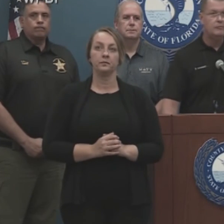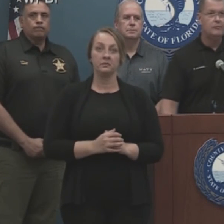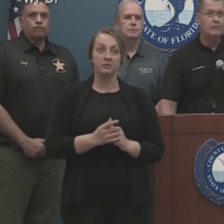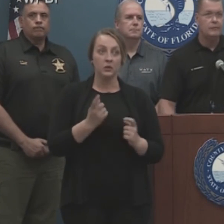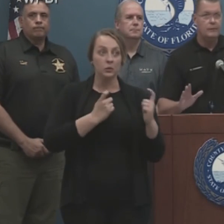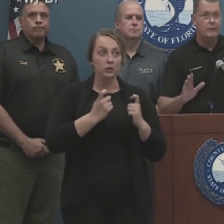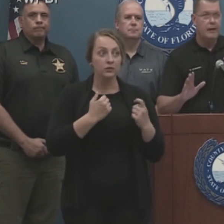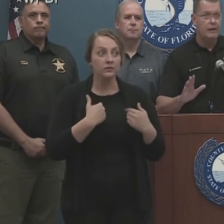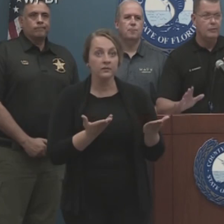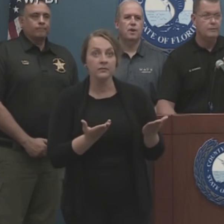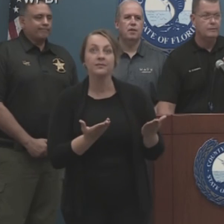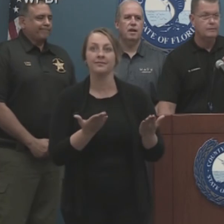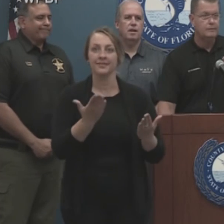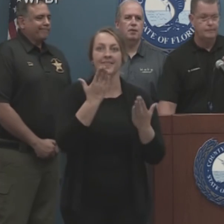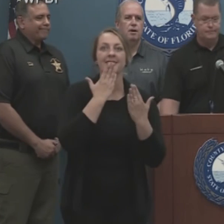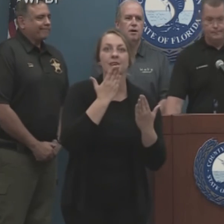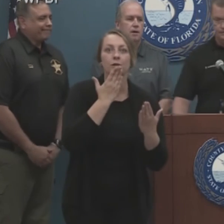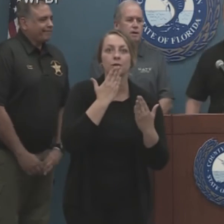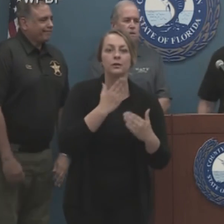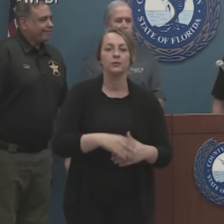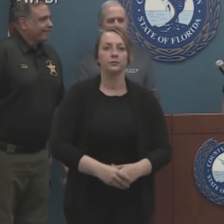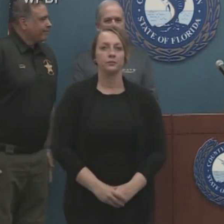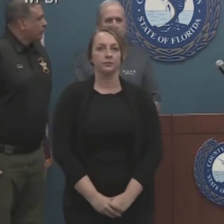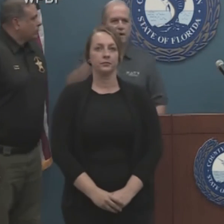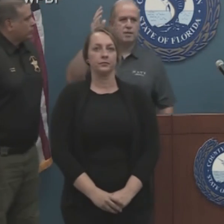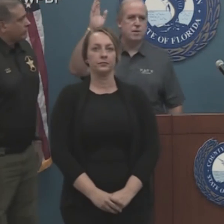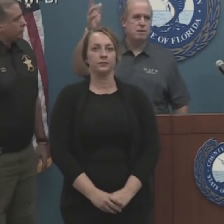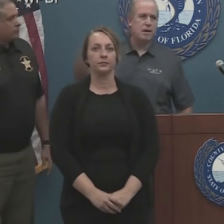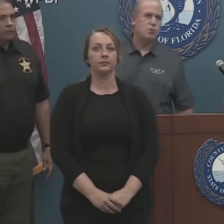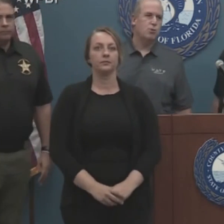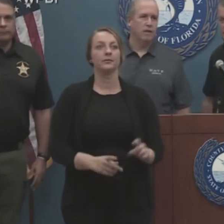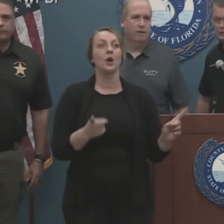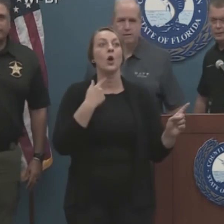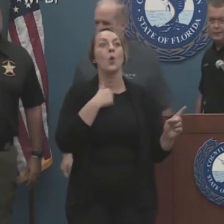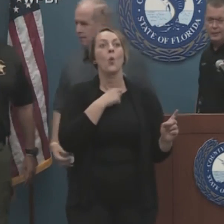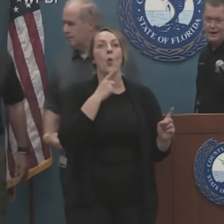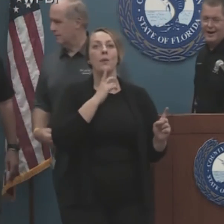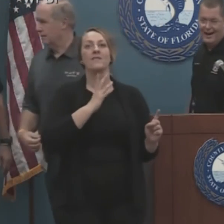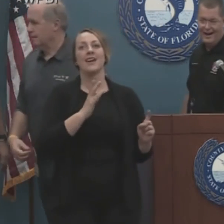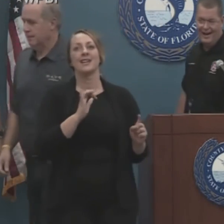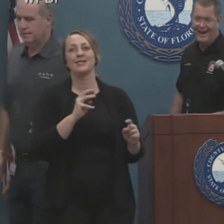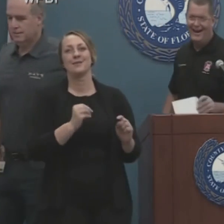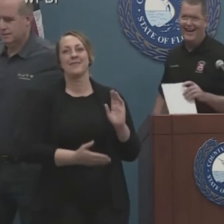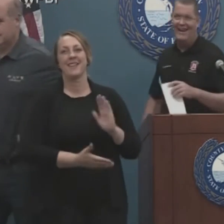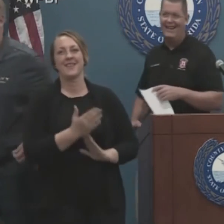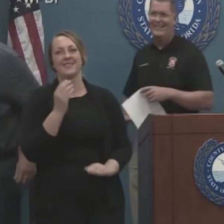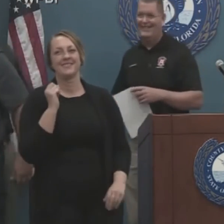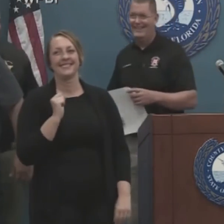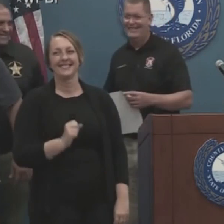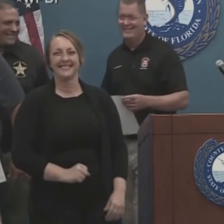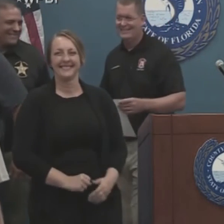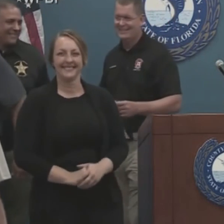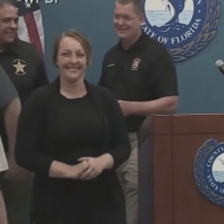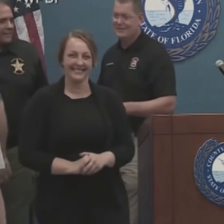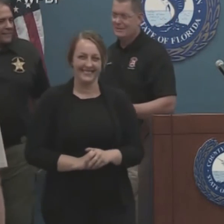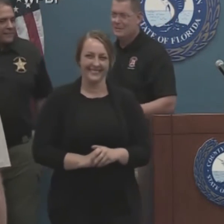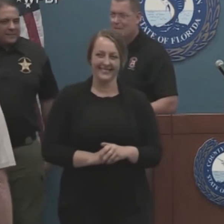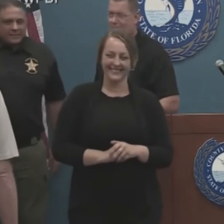Anything else? Thank you. We're going to be fine. Jim Cantori left.